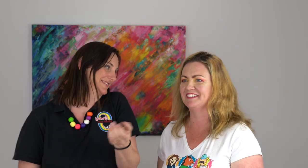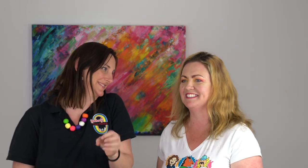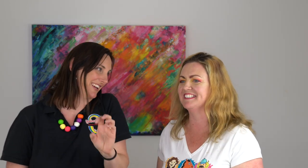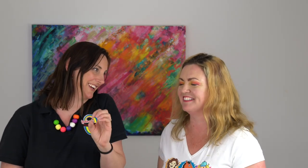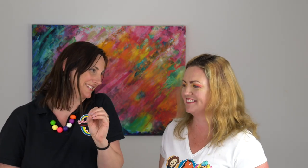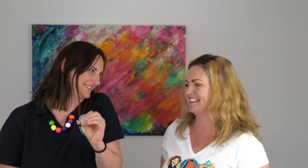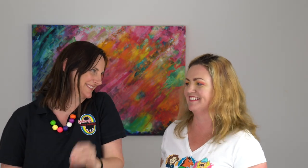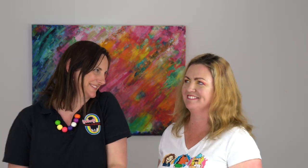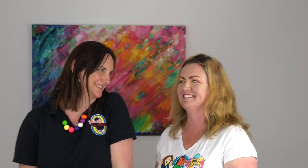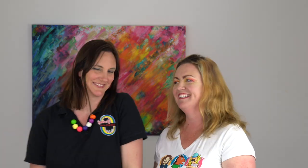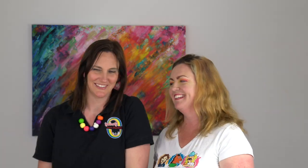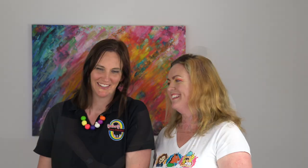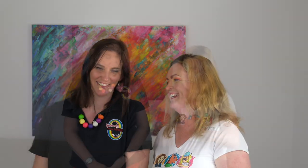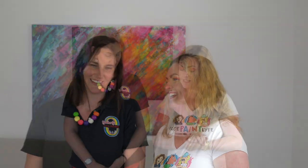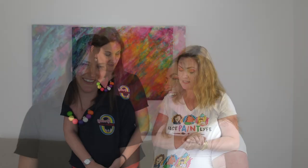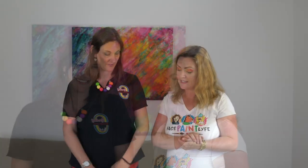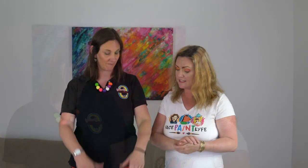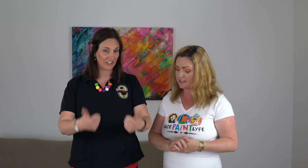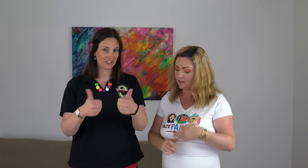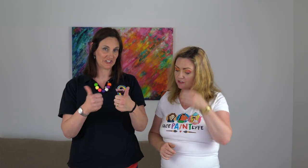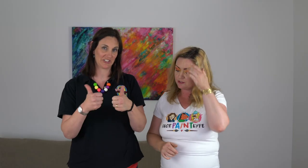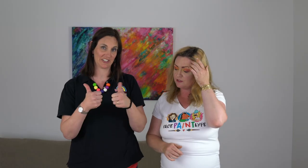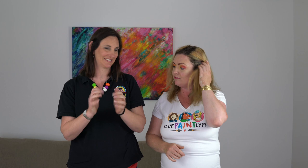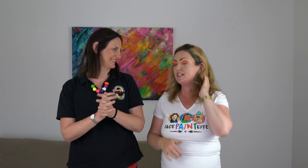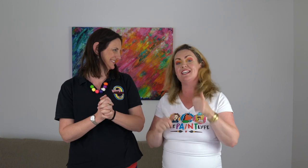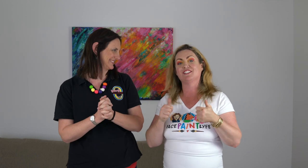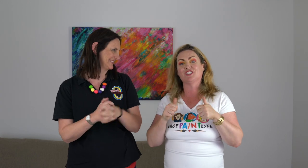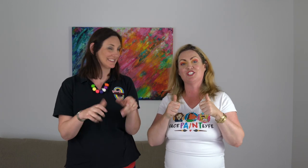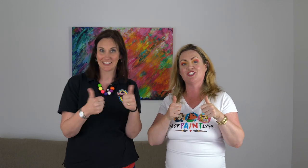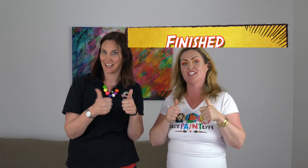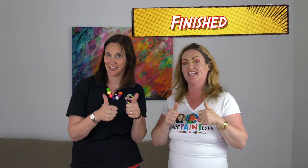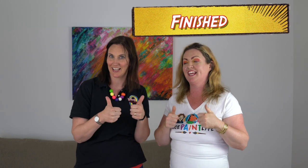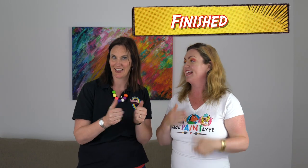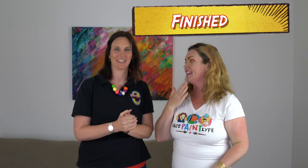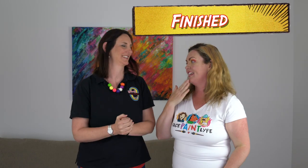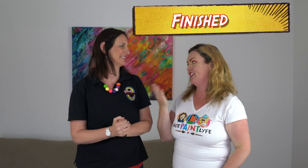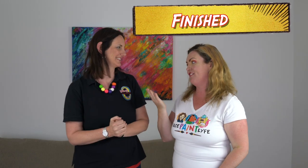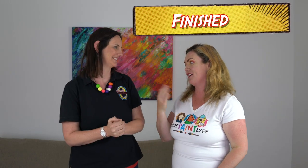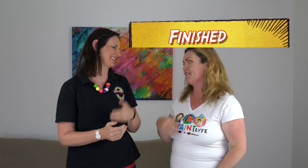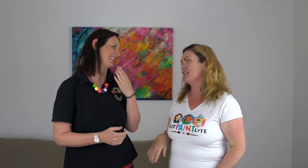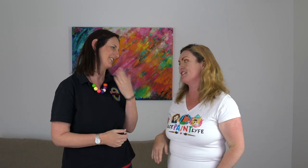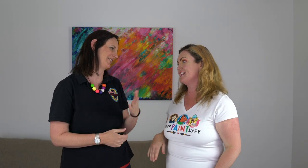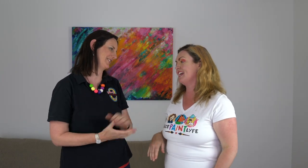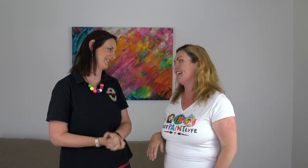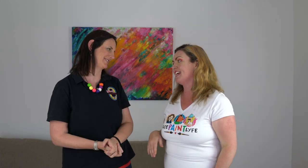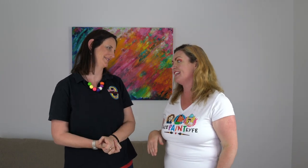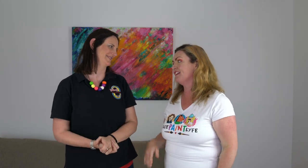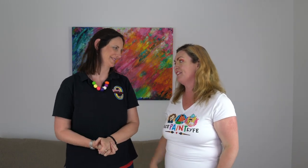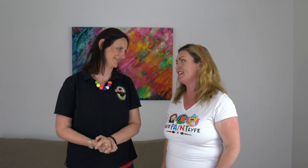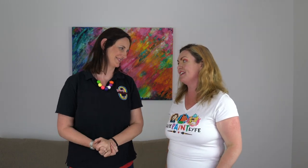Yeah. Okay. Yeah. Everything's like so easy. Yeah. And I'm just like, that's so good. Finished. Thank you for coming on today and helping me